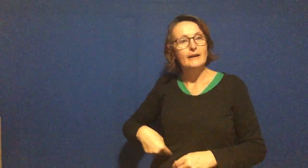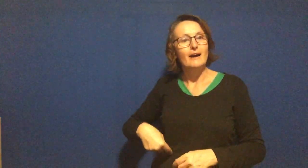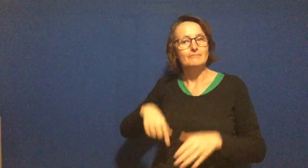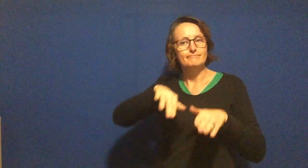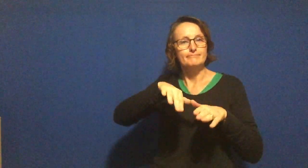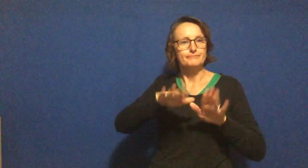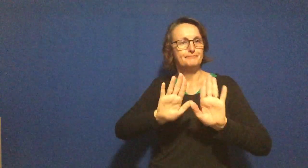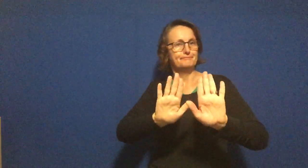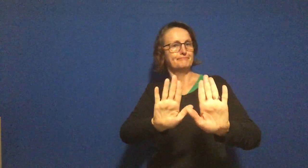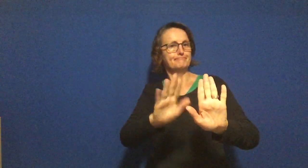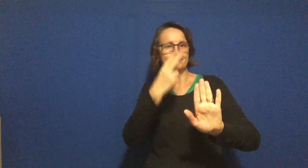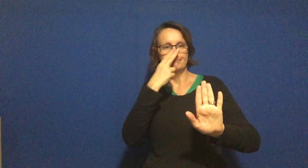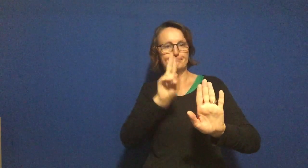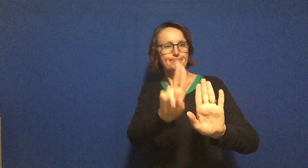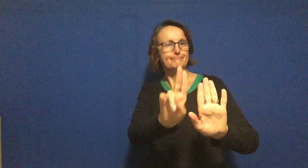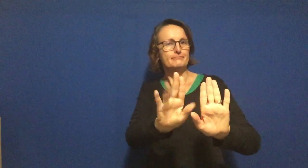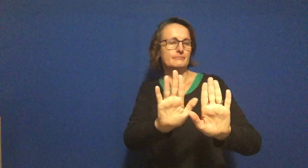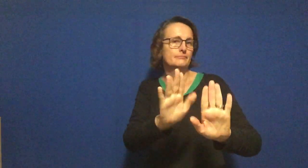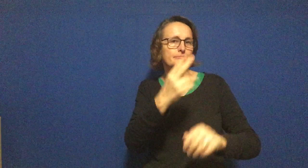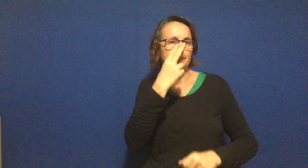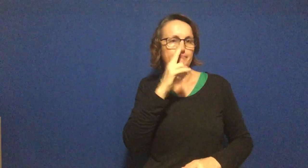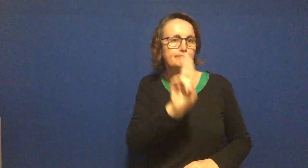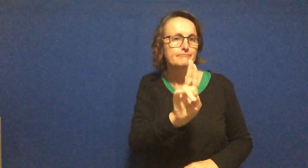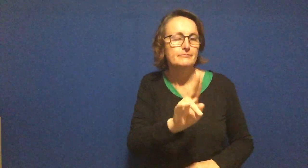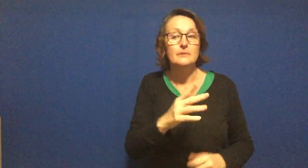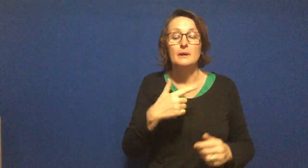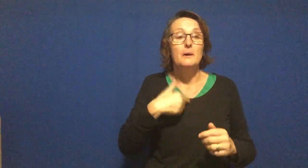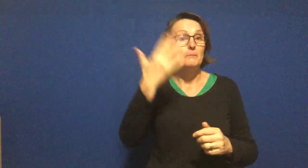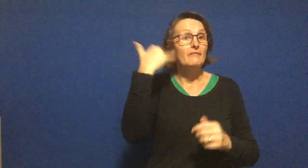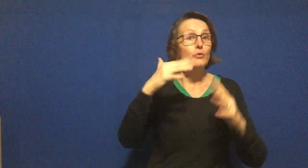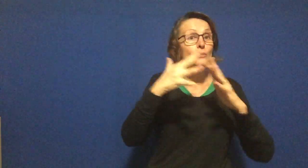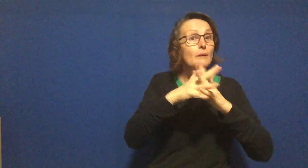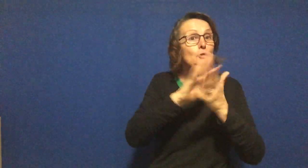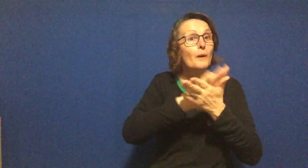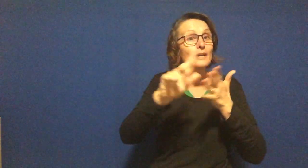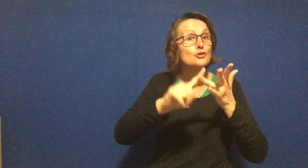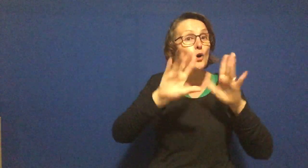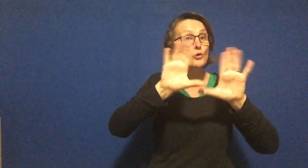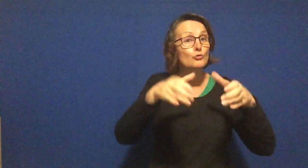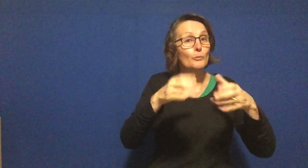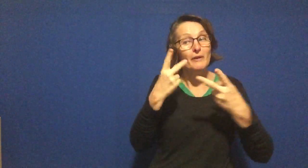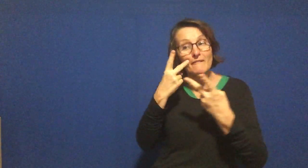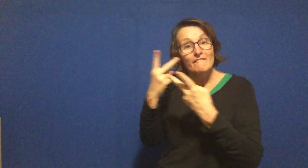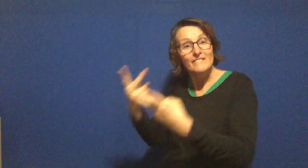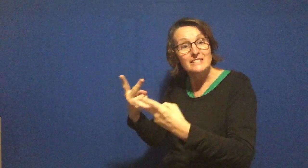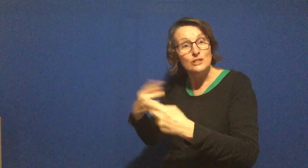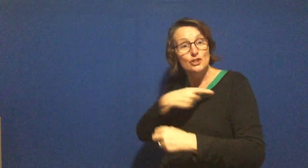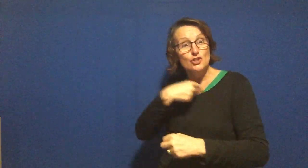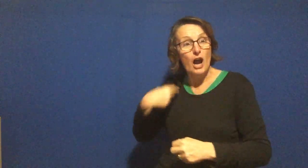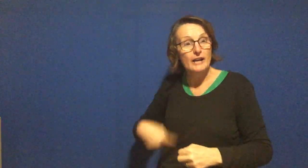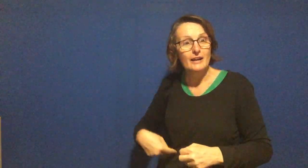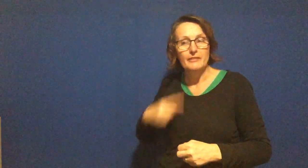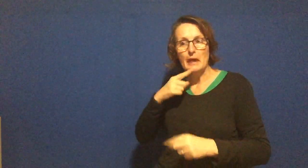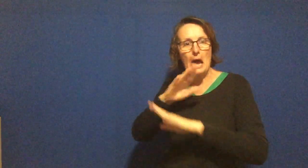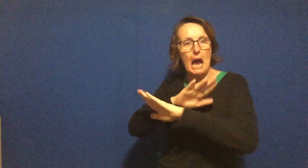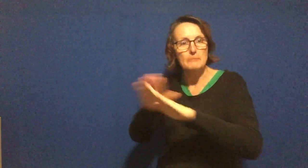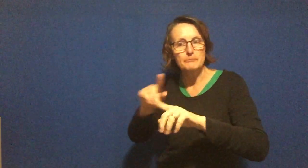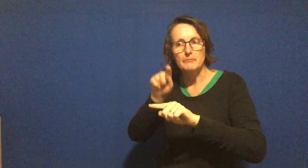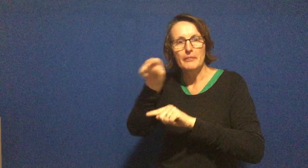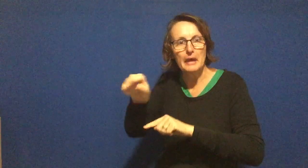when the initial WHO group went in, they had very restricted access, and subsequently very little